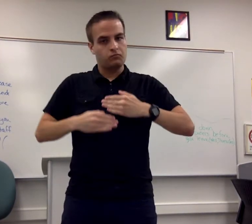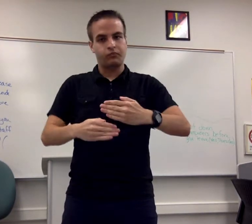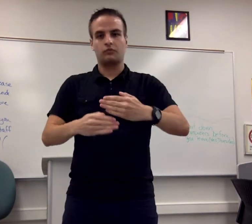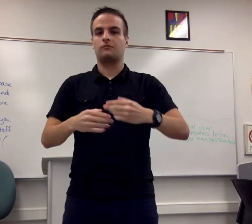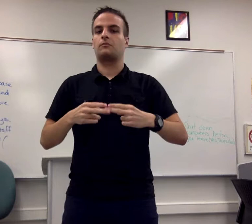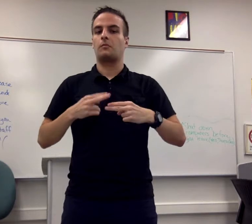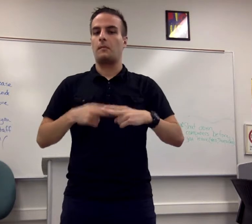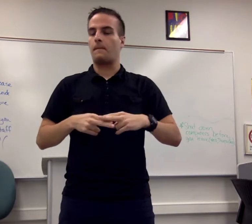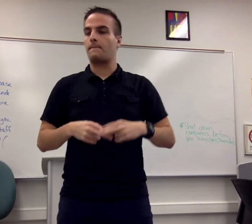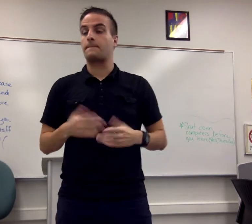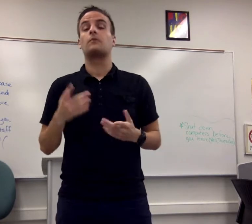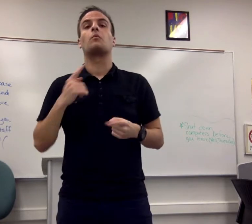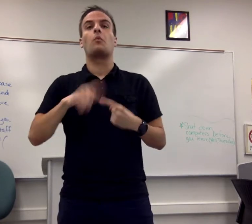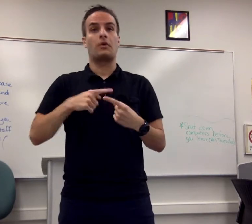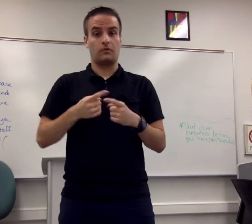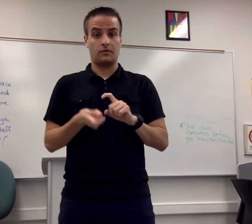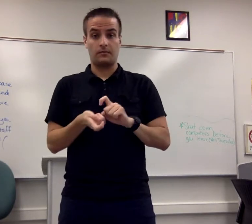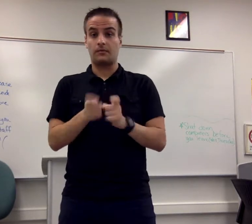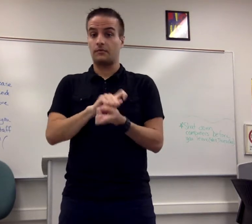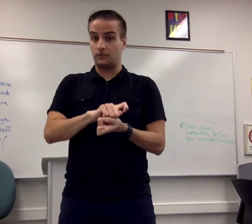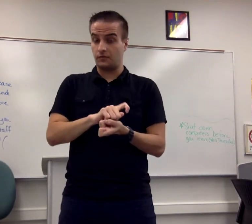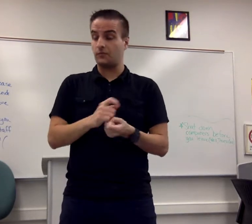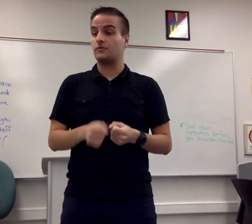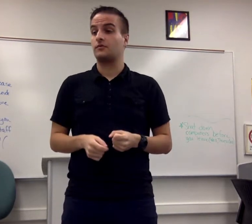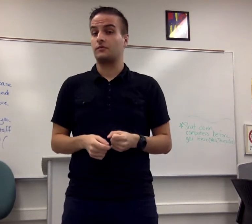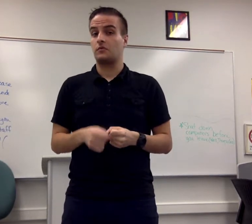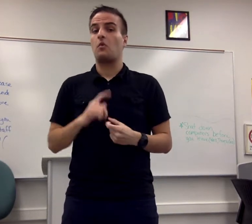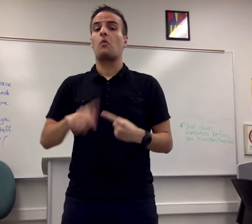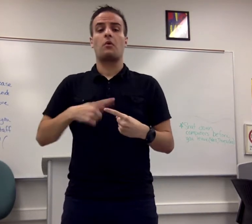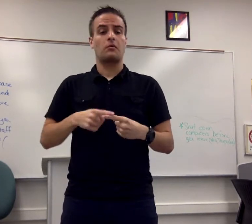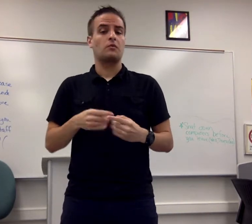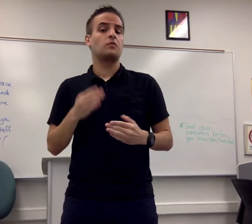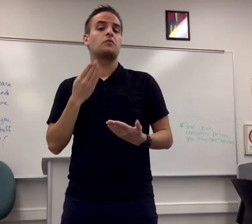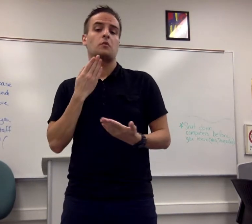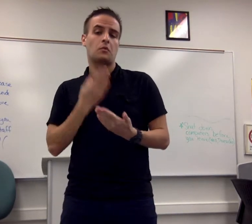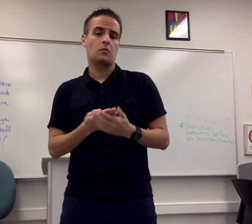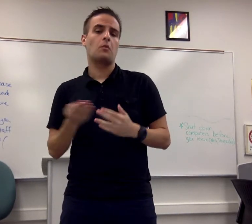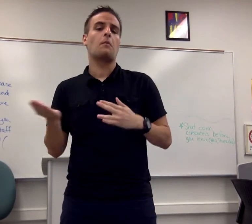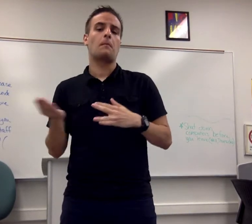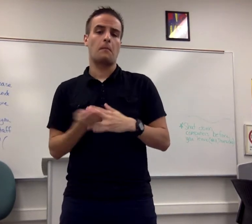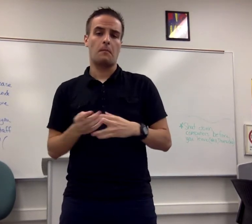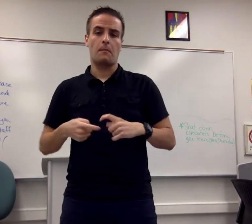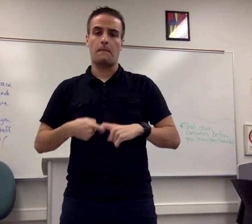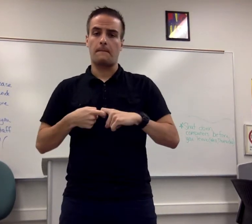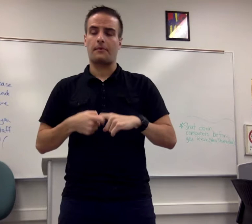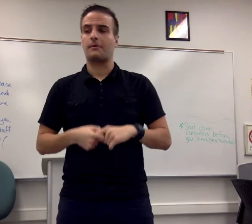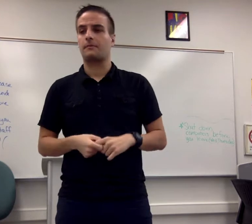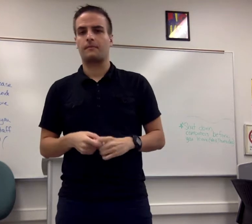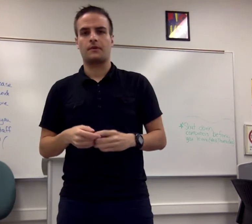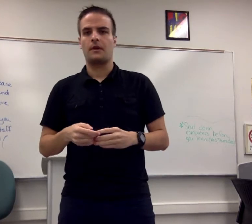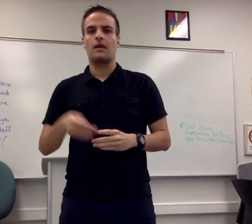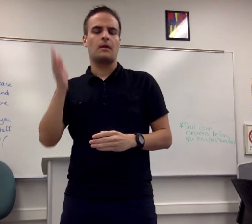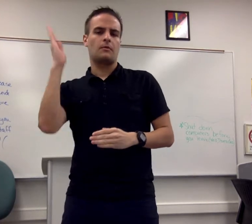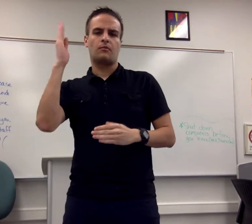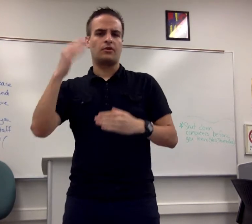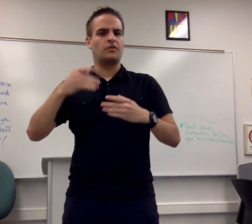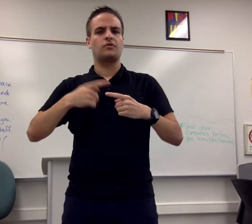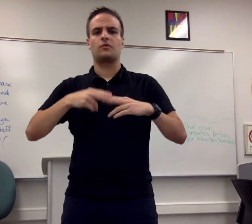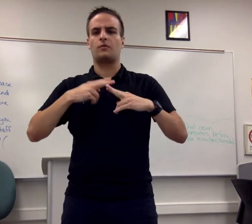to switch. And when it was a good break time, you know, the lecture is ongoing, right? So when it was a